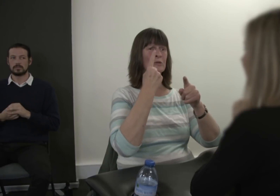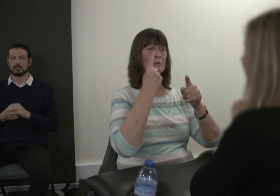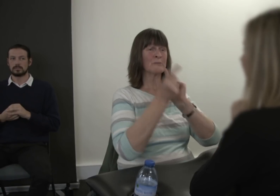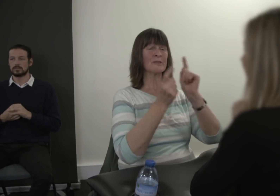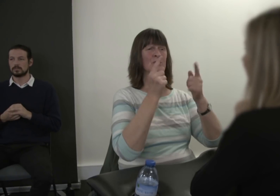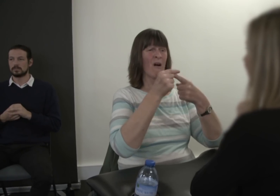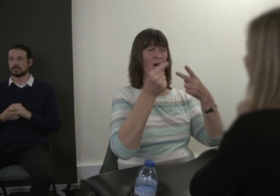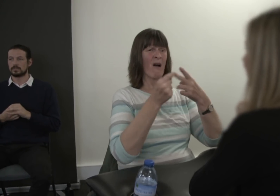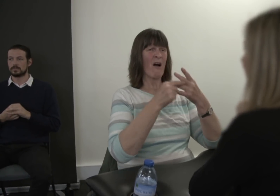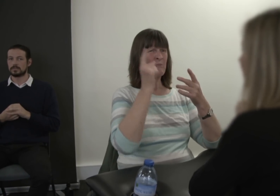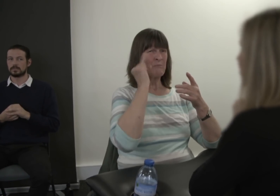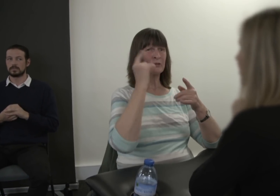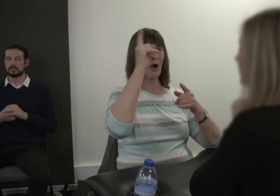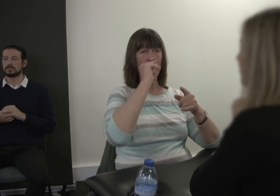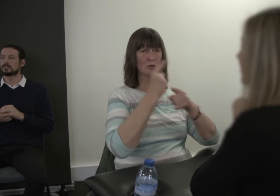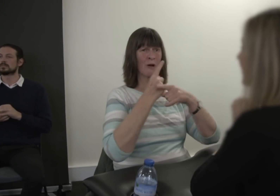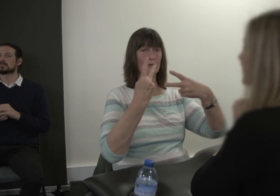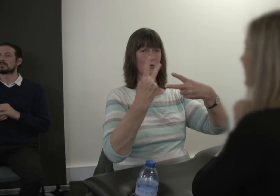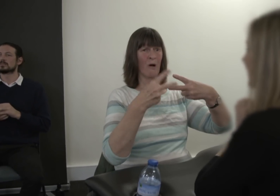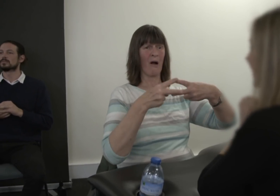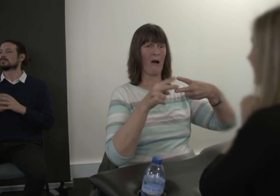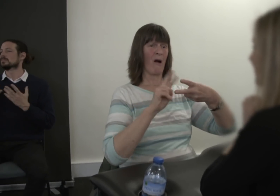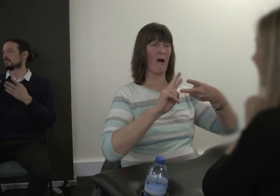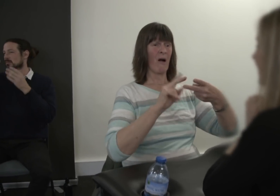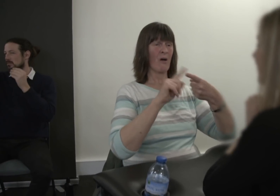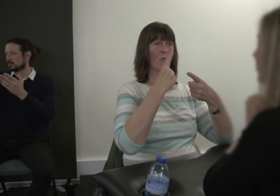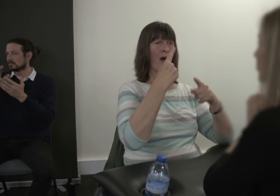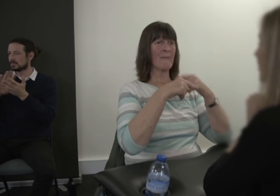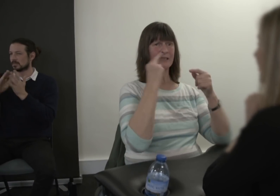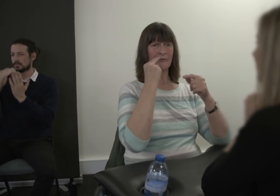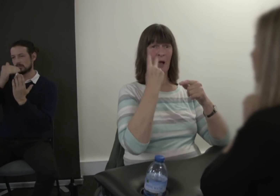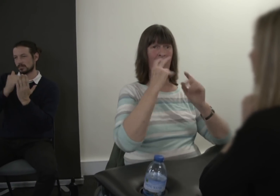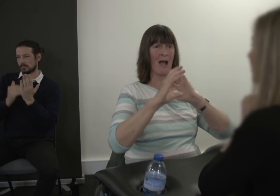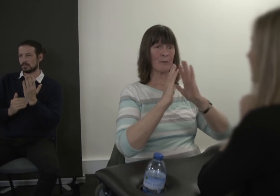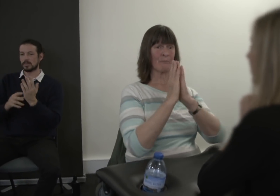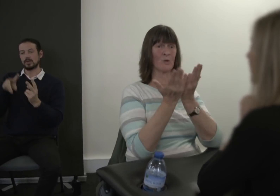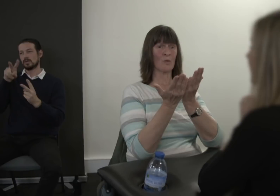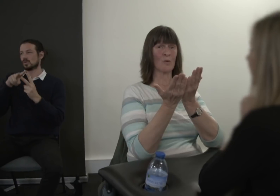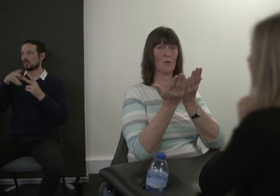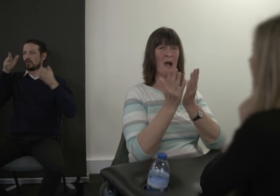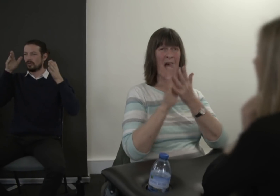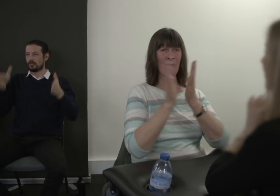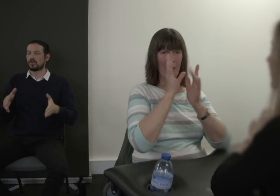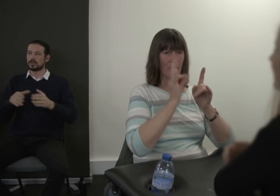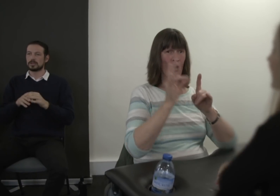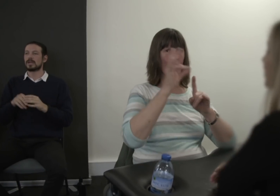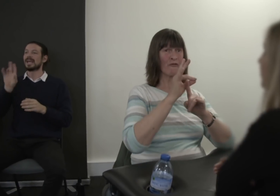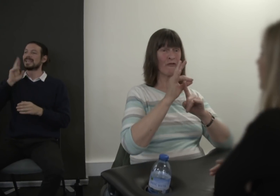So just a few things for today's meeting, but two things we'll focus on. The Deafblind communication book and how we can improve on